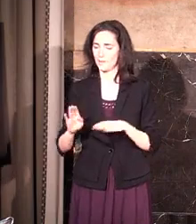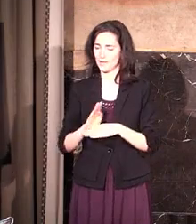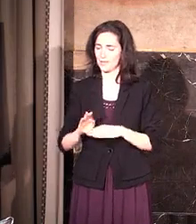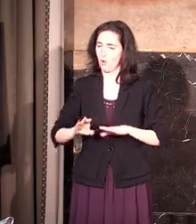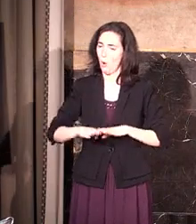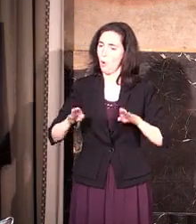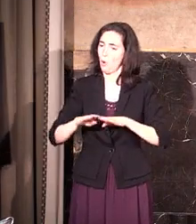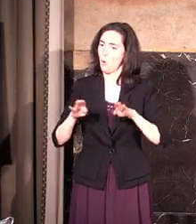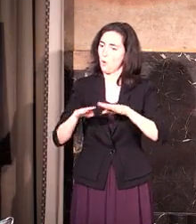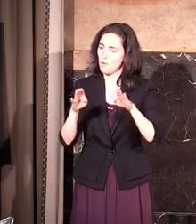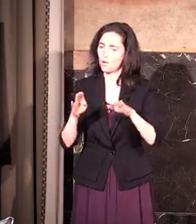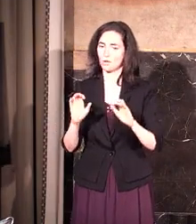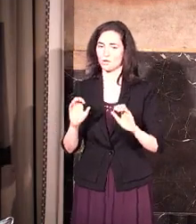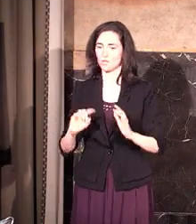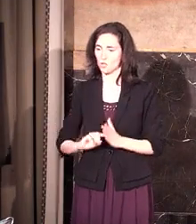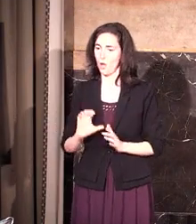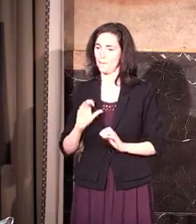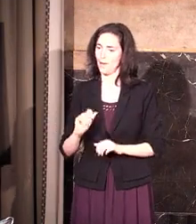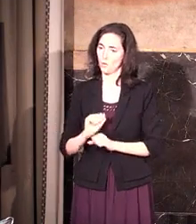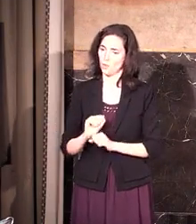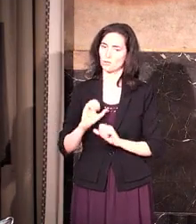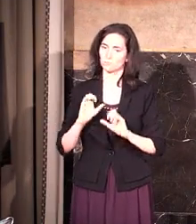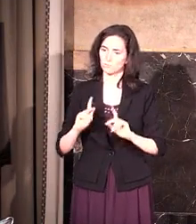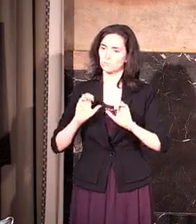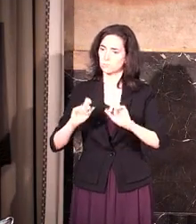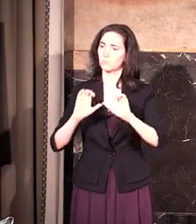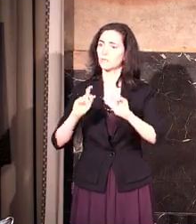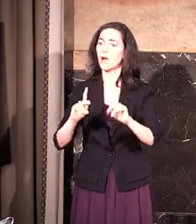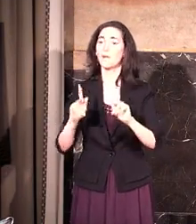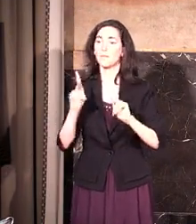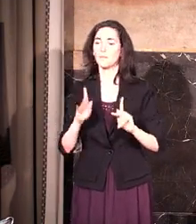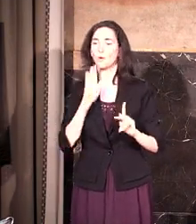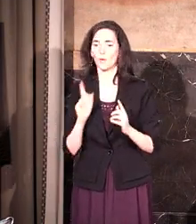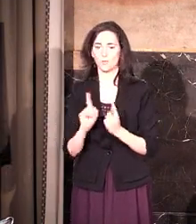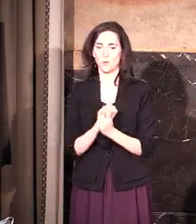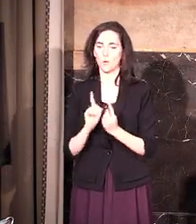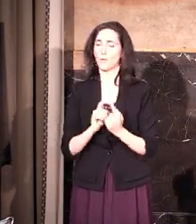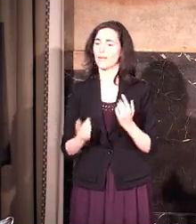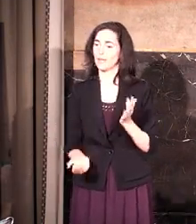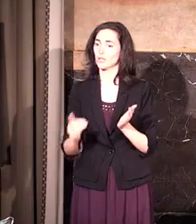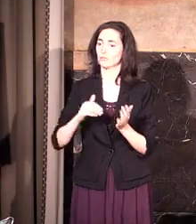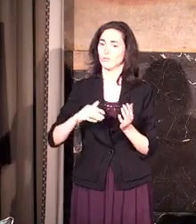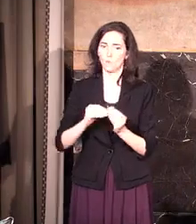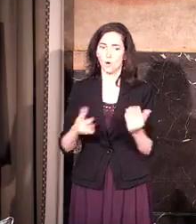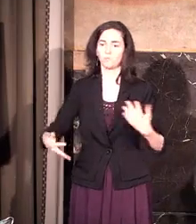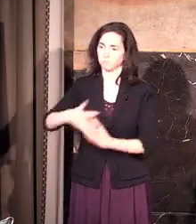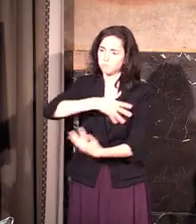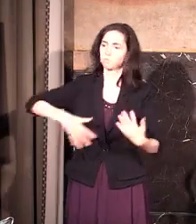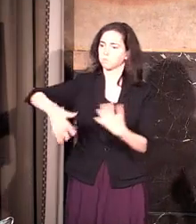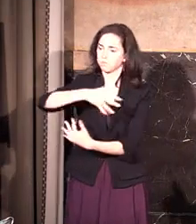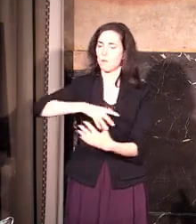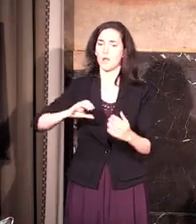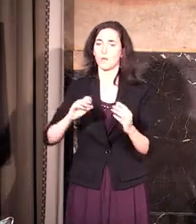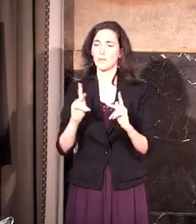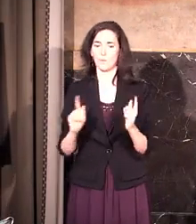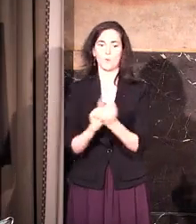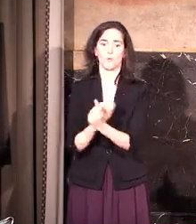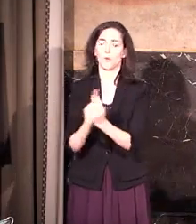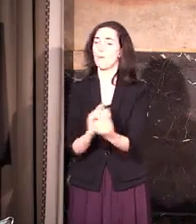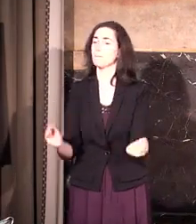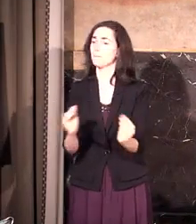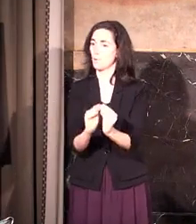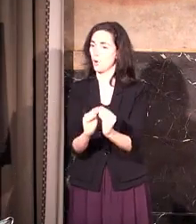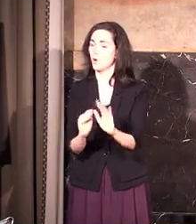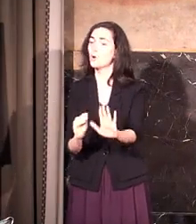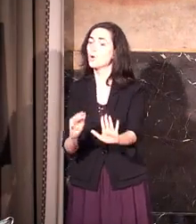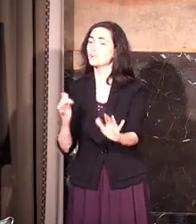and people become more mobile, there's going to be more contact. And even when we take the precautions like wearing the mask, keeping the